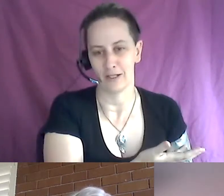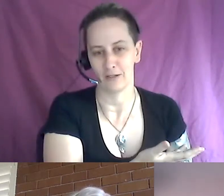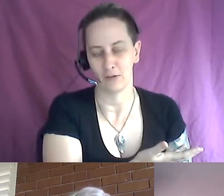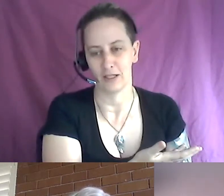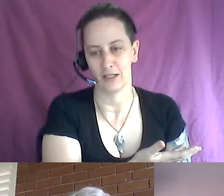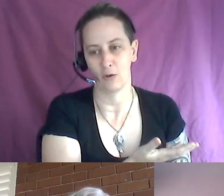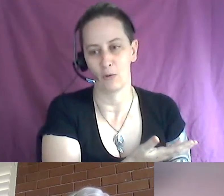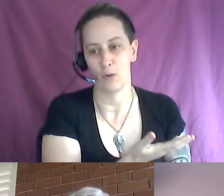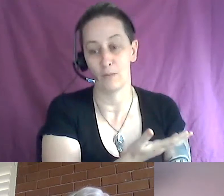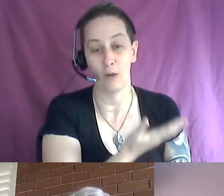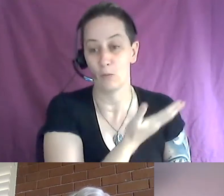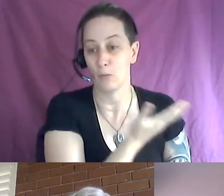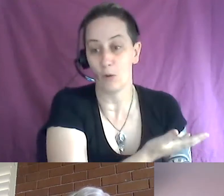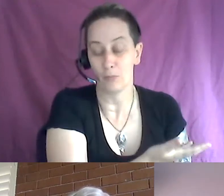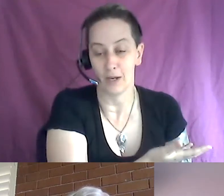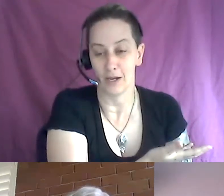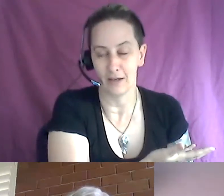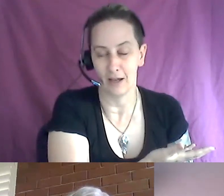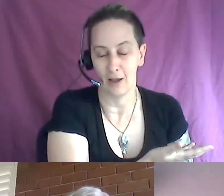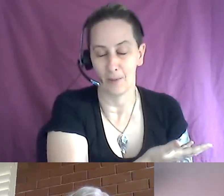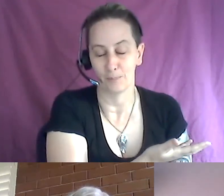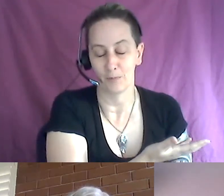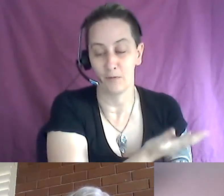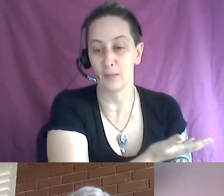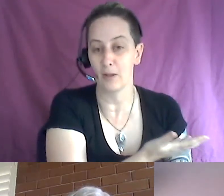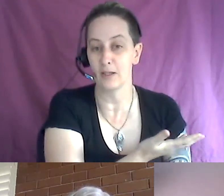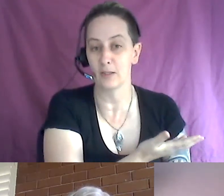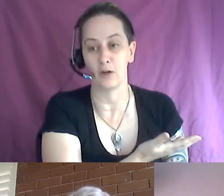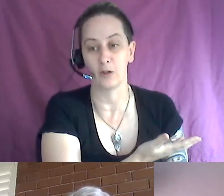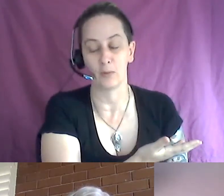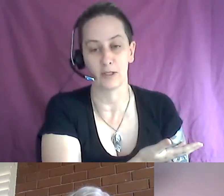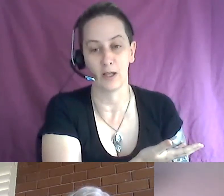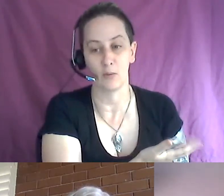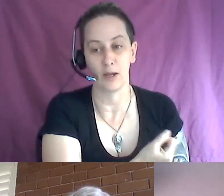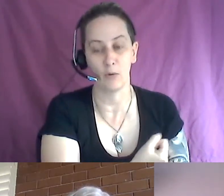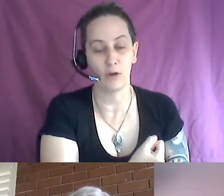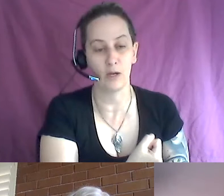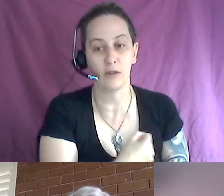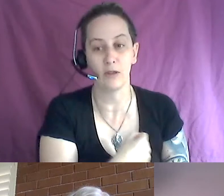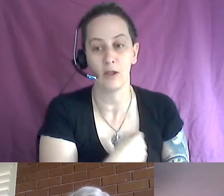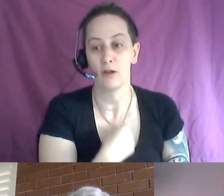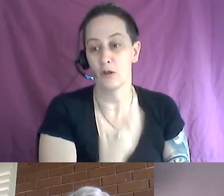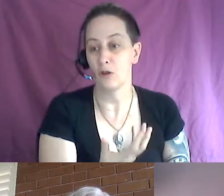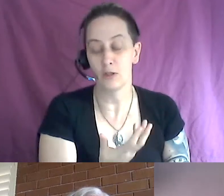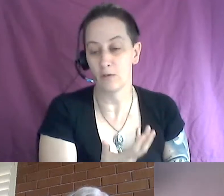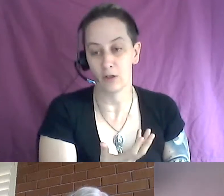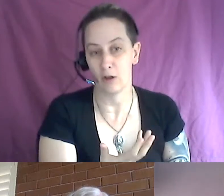very differently. So we might not be finger spelling depending on the person that we're working with. So the use of the